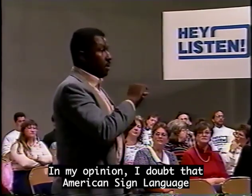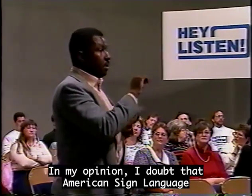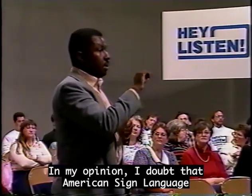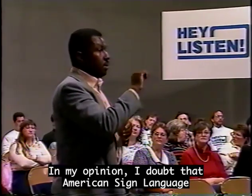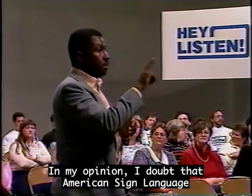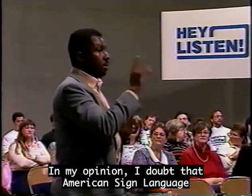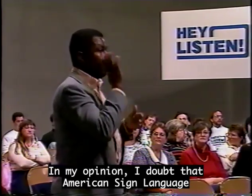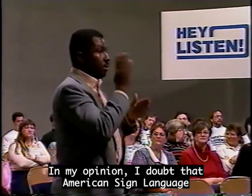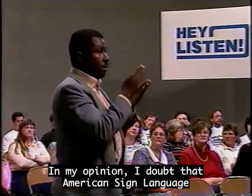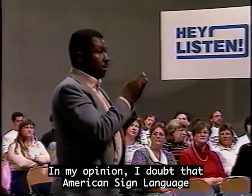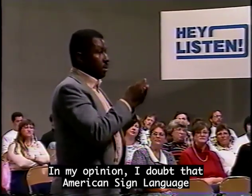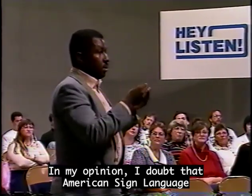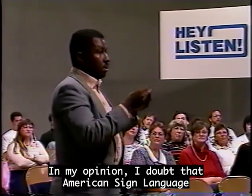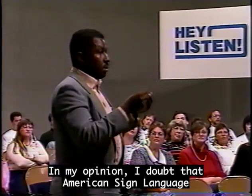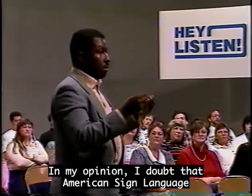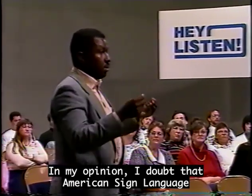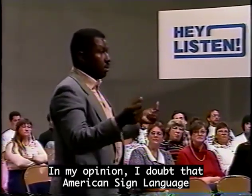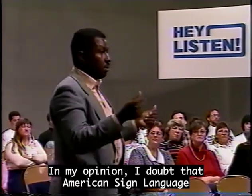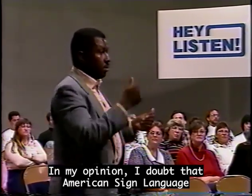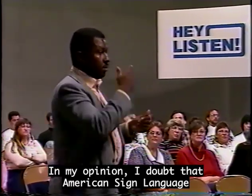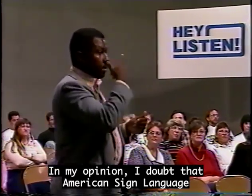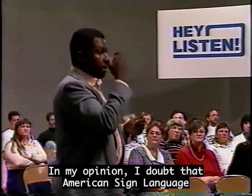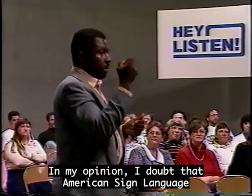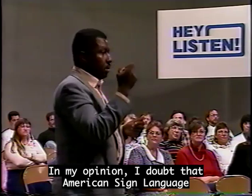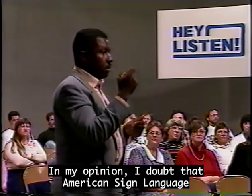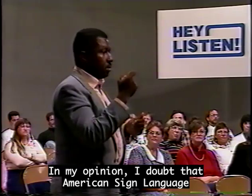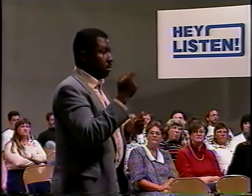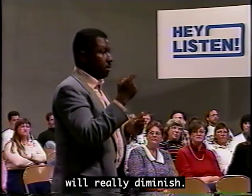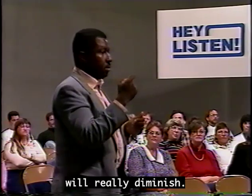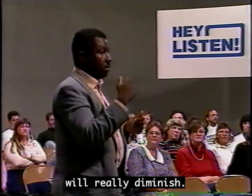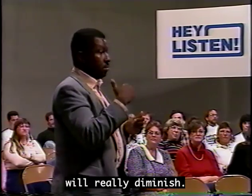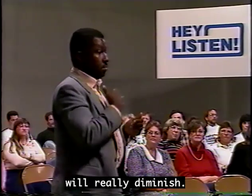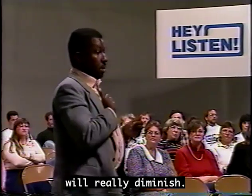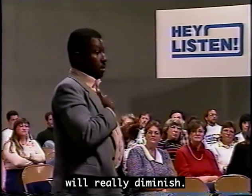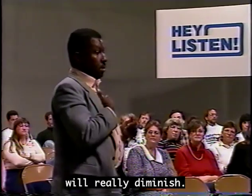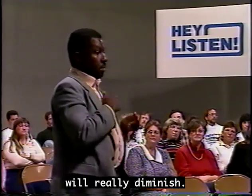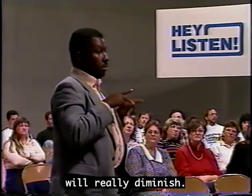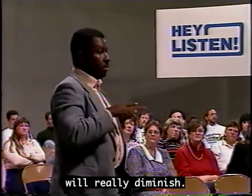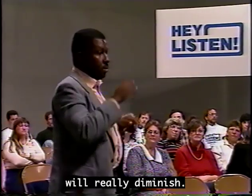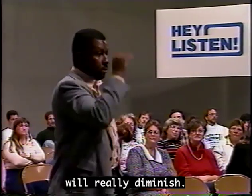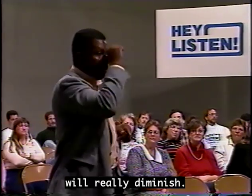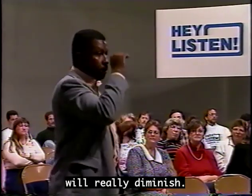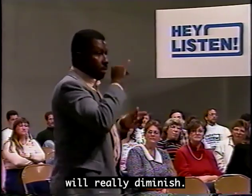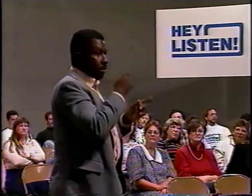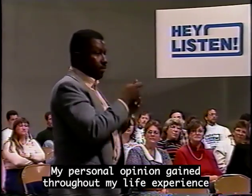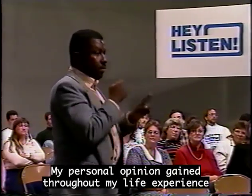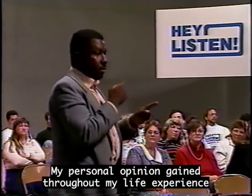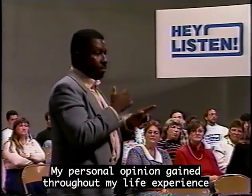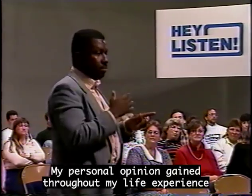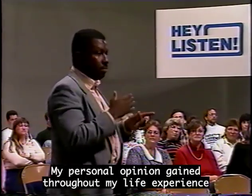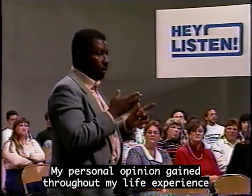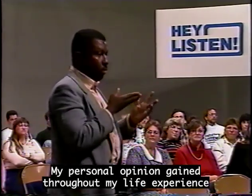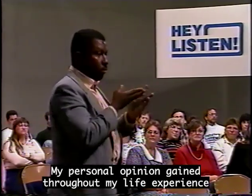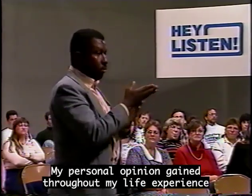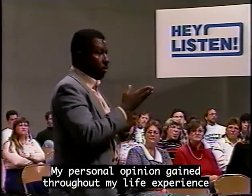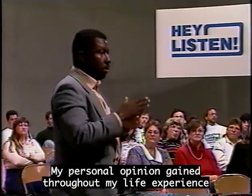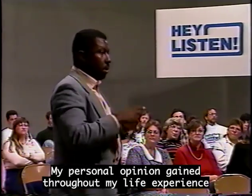In my opinion, I doubt that American Sign Language will really diminish. My personal opinion,